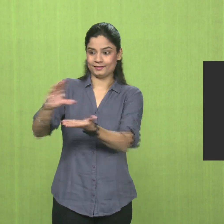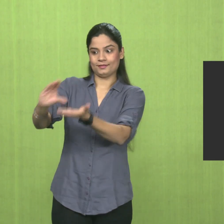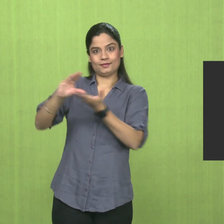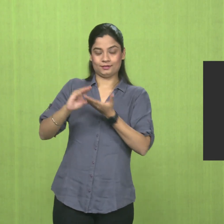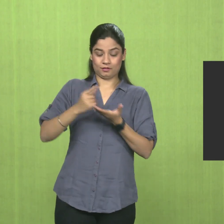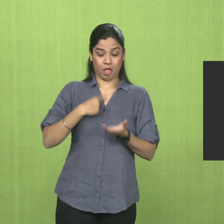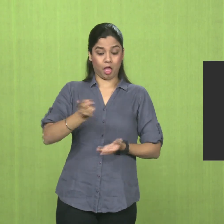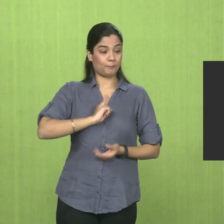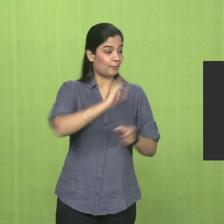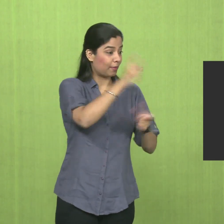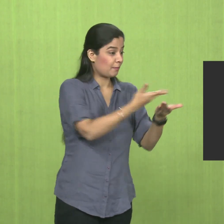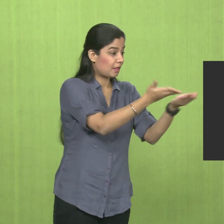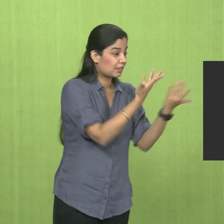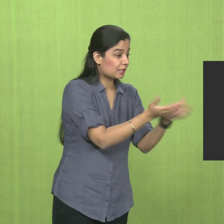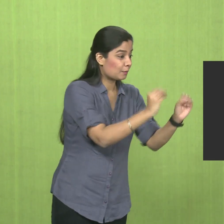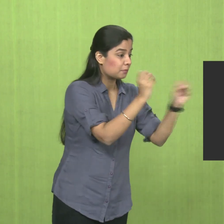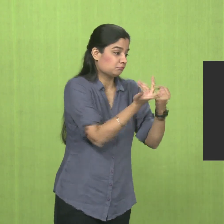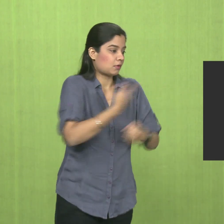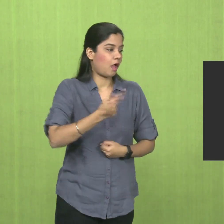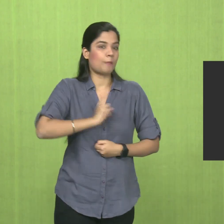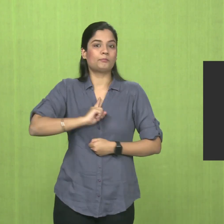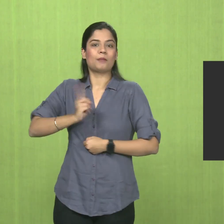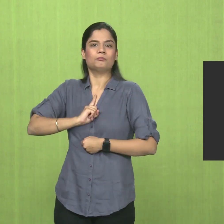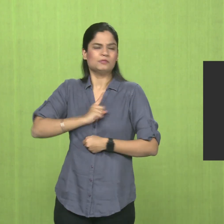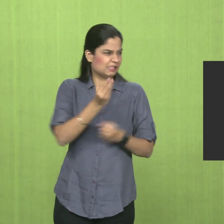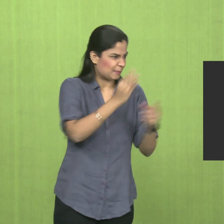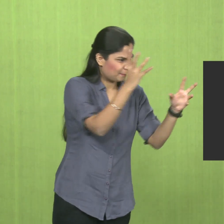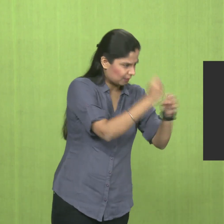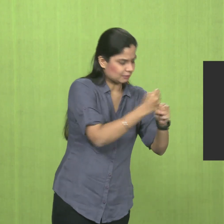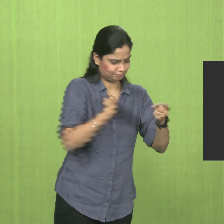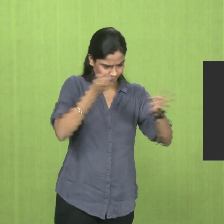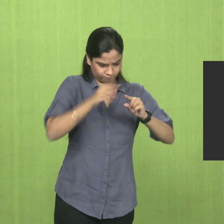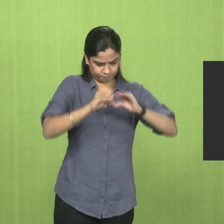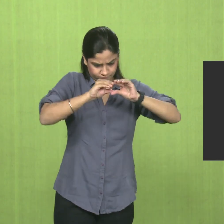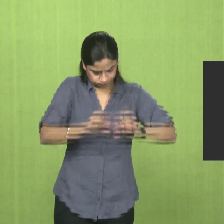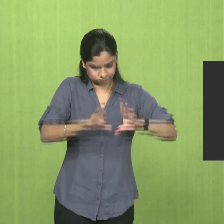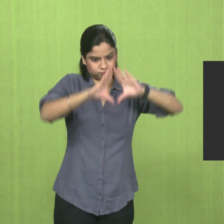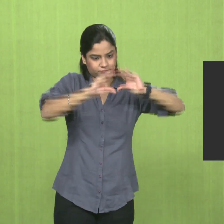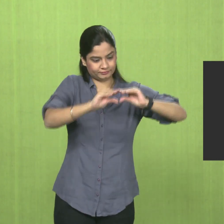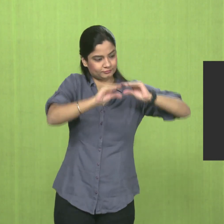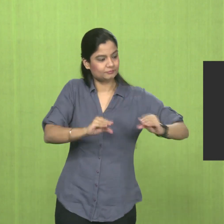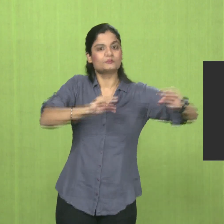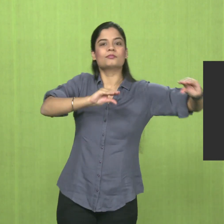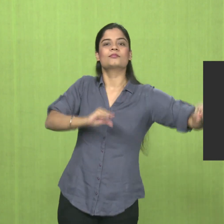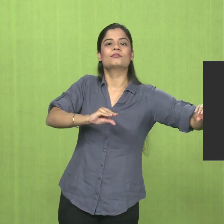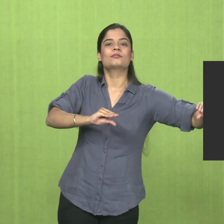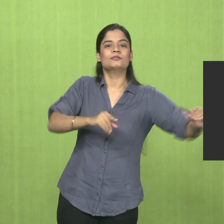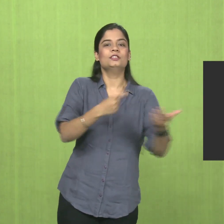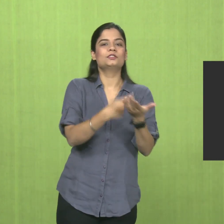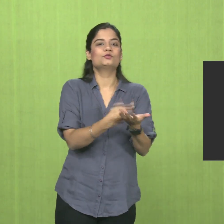side of the paper as well. And utilize not just with yourself, share the resources, give it to other people